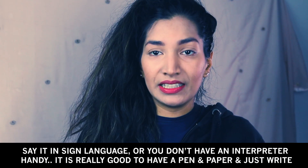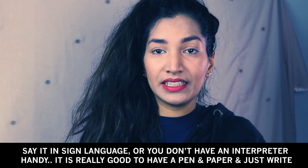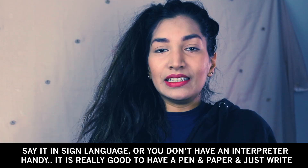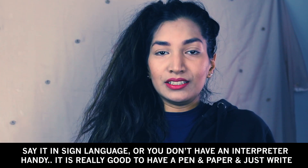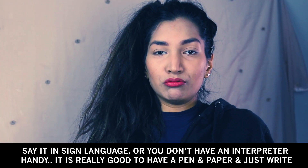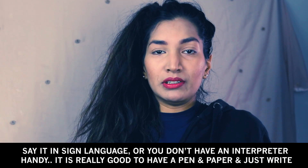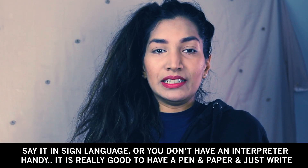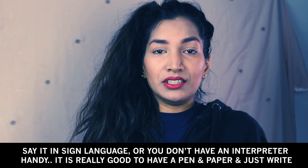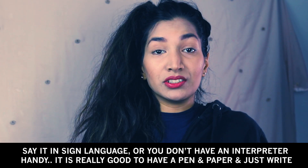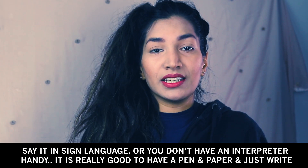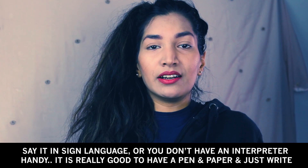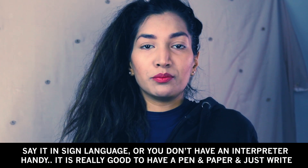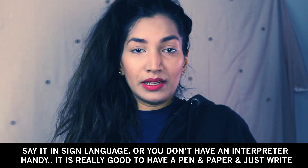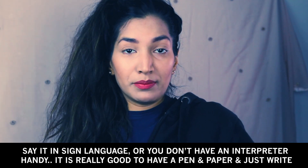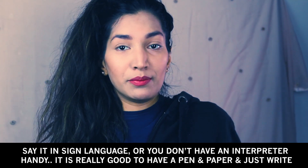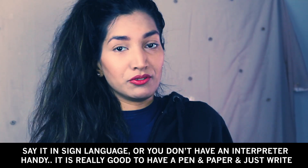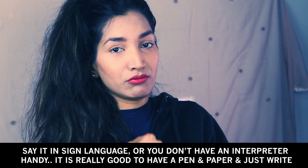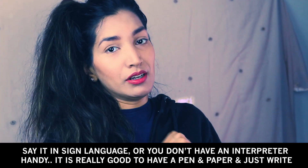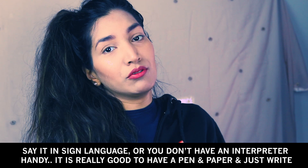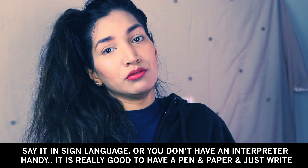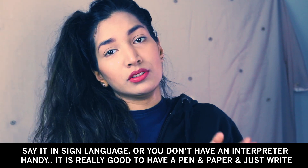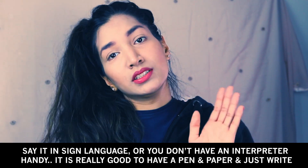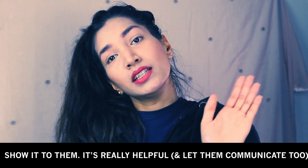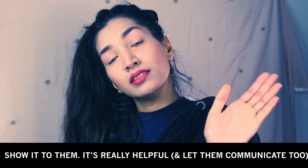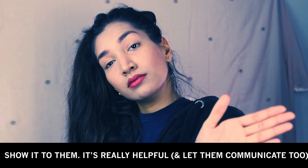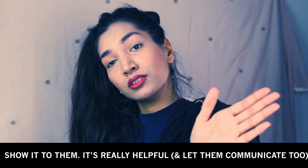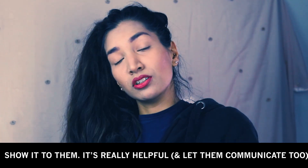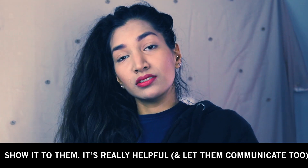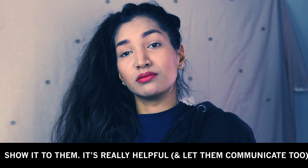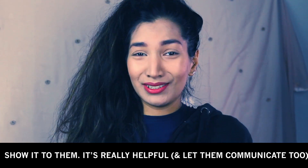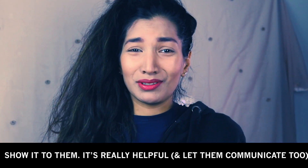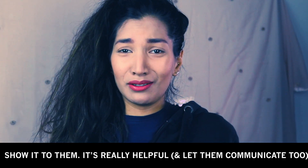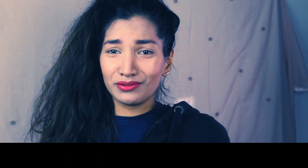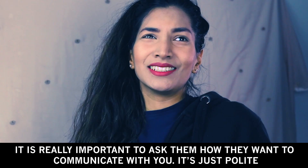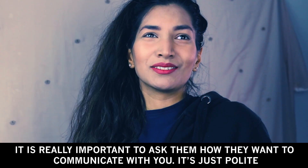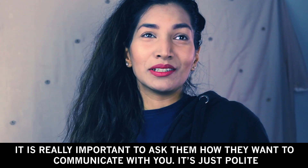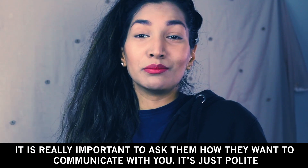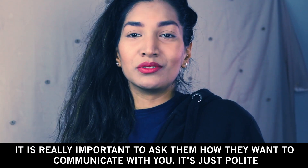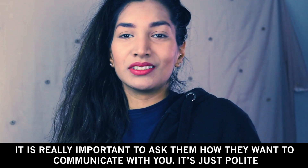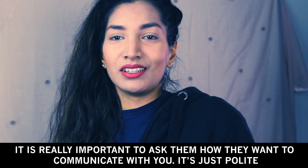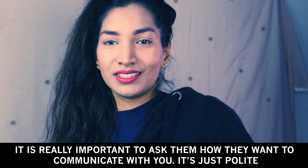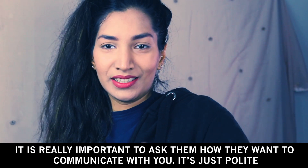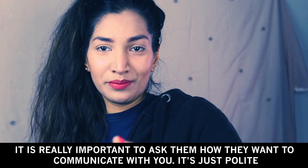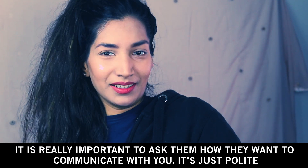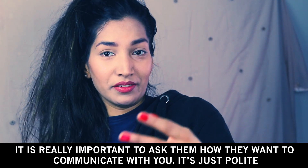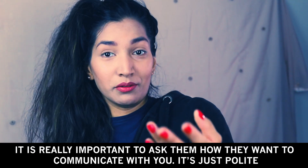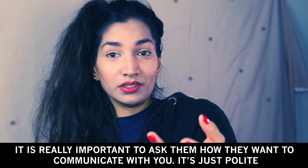handy, it is really good to have pen and paper and just write what you want to say, show it to them. It's really helpful. It is really important to ask them how they want